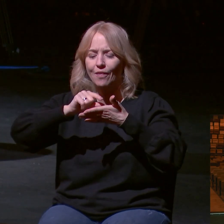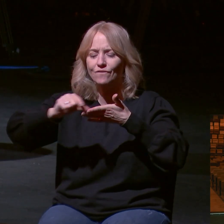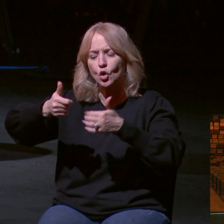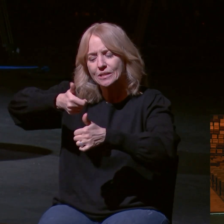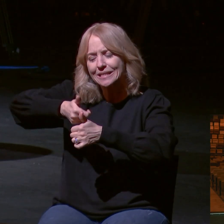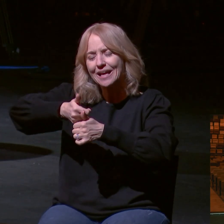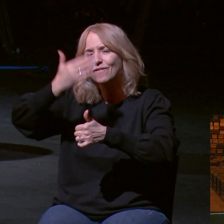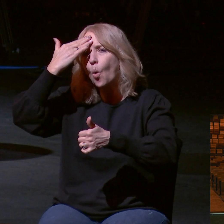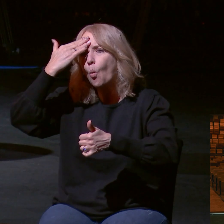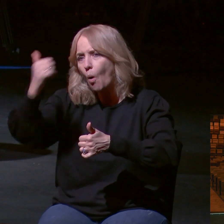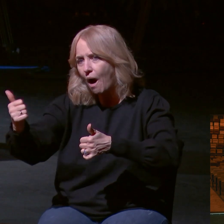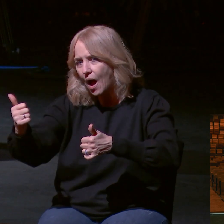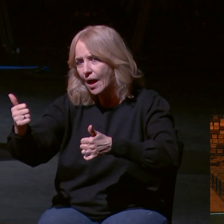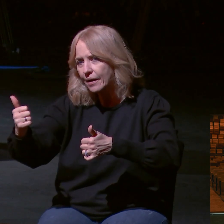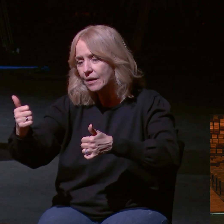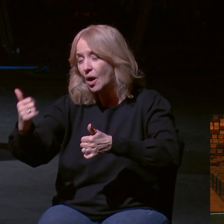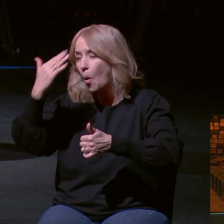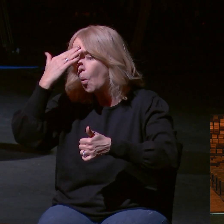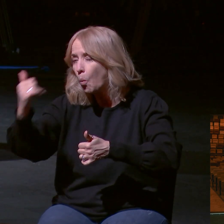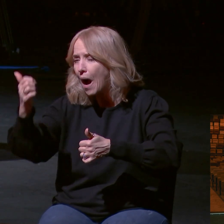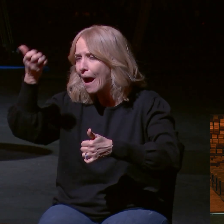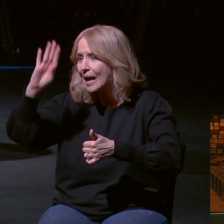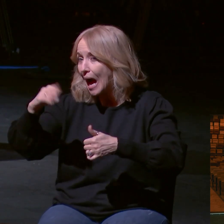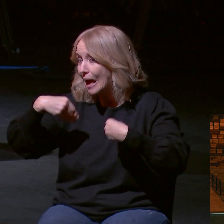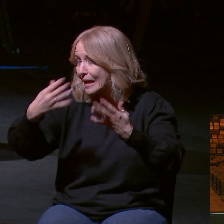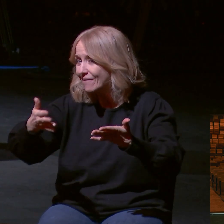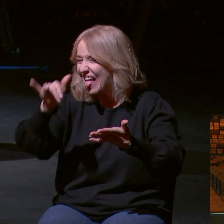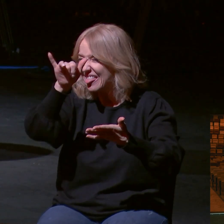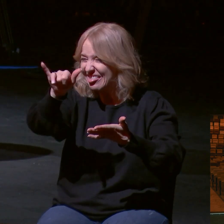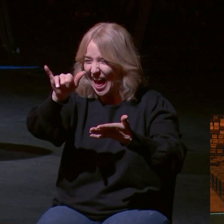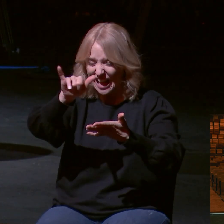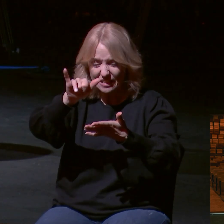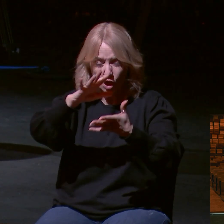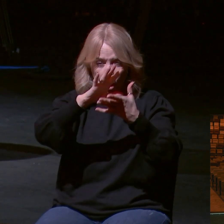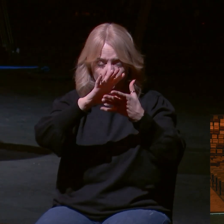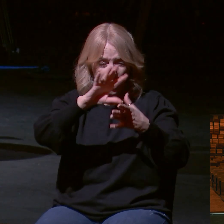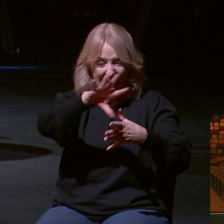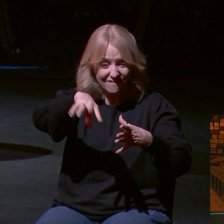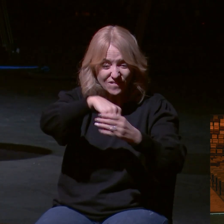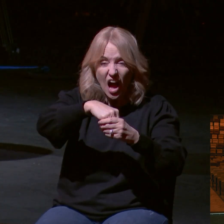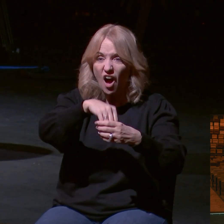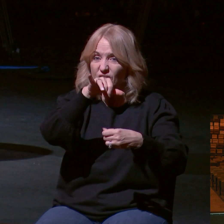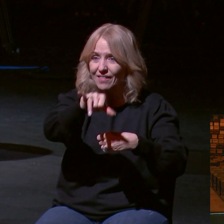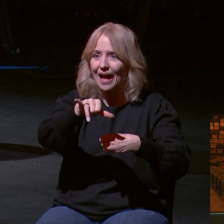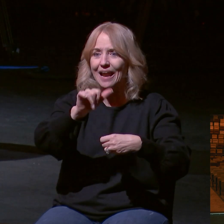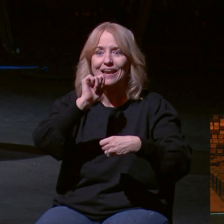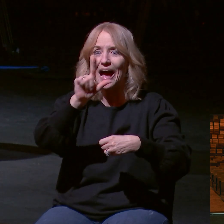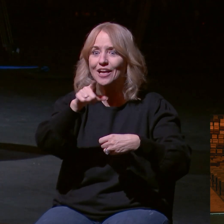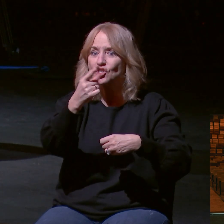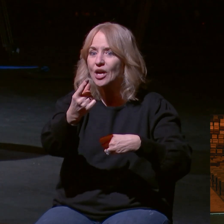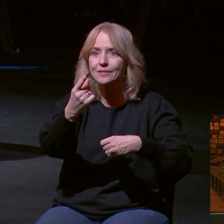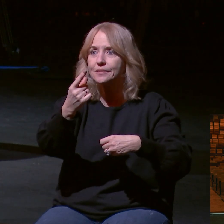original context. It's not just God saying he has great plans for us. It's God telling the Israelites this after he's put them